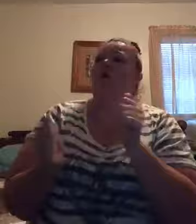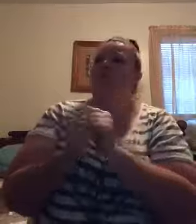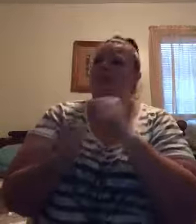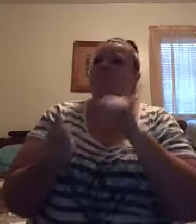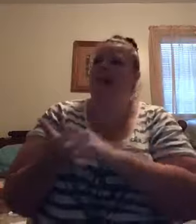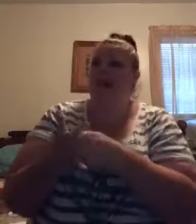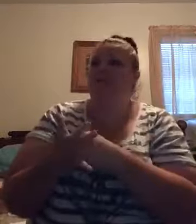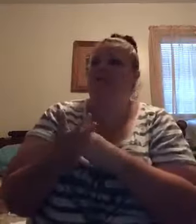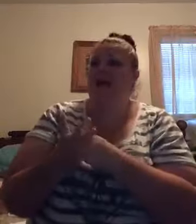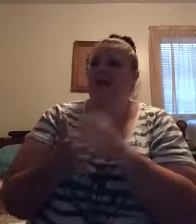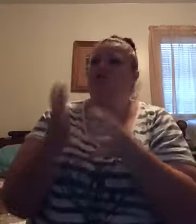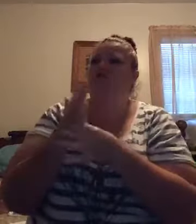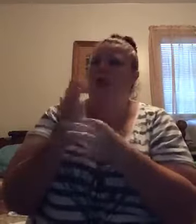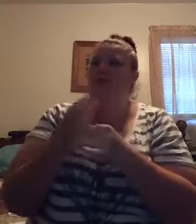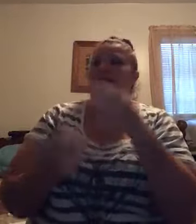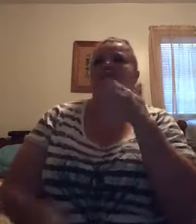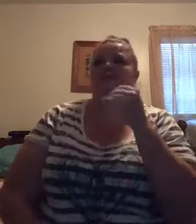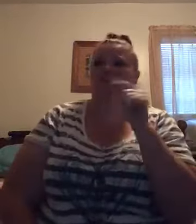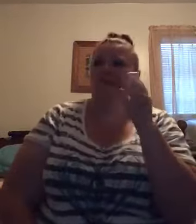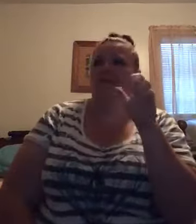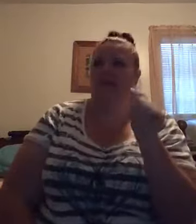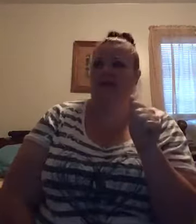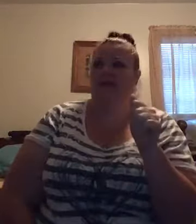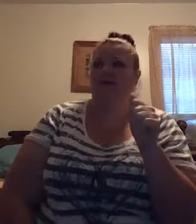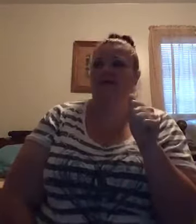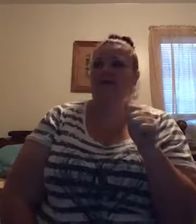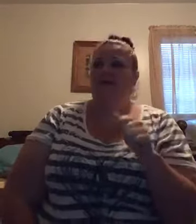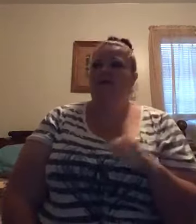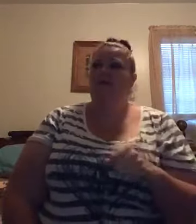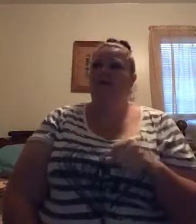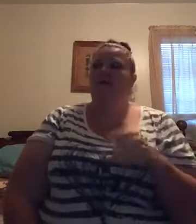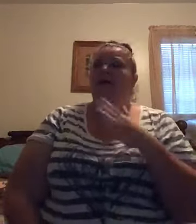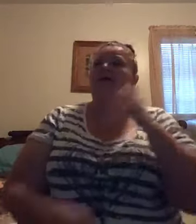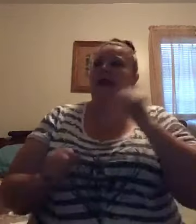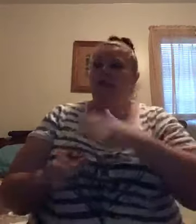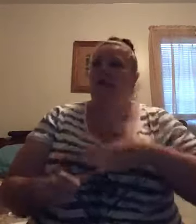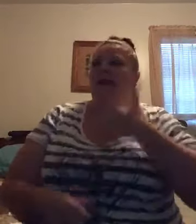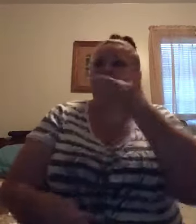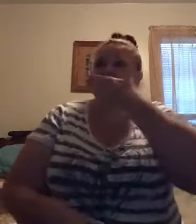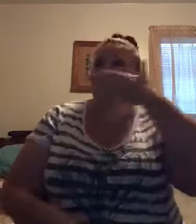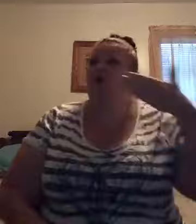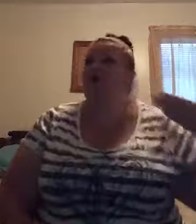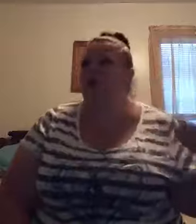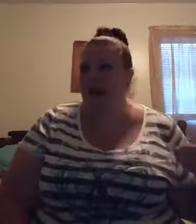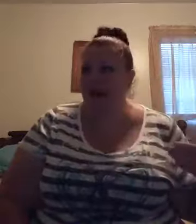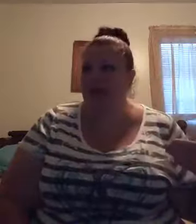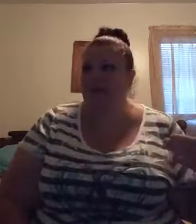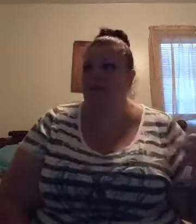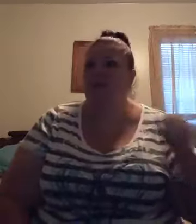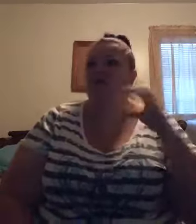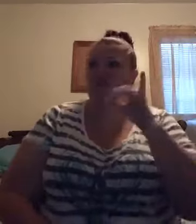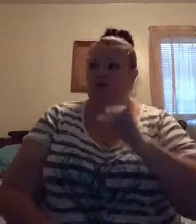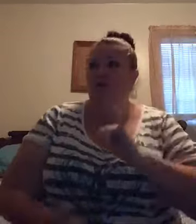with mashed potatoes, gravy, and a sweet tea. Can you please remove your hand so